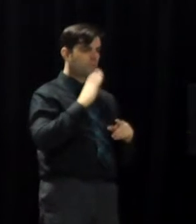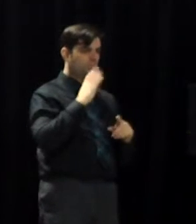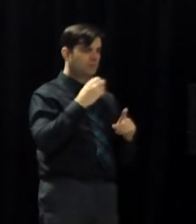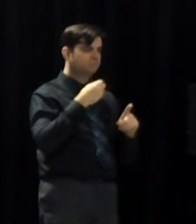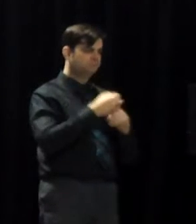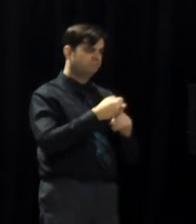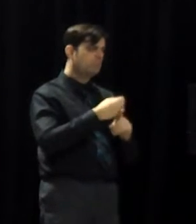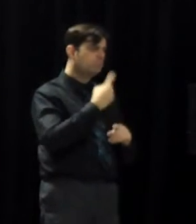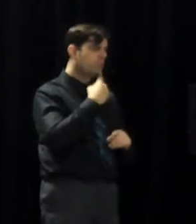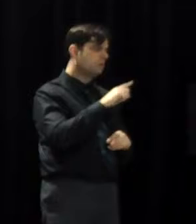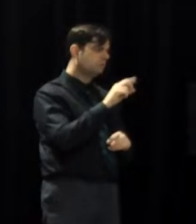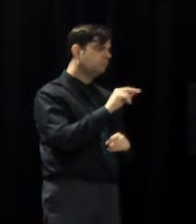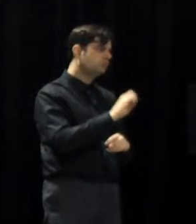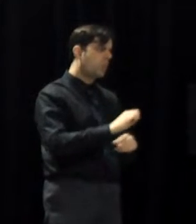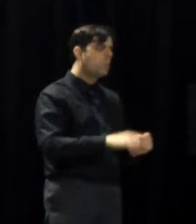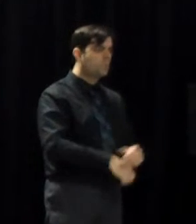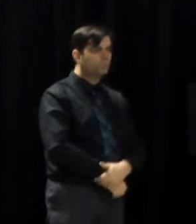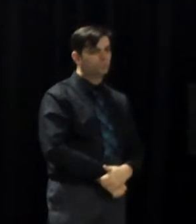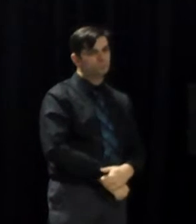the red zone,